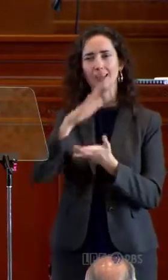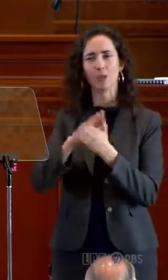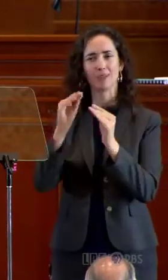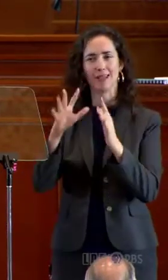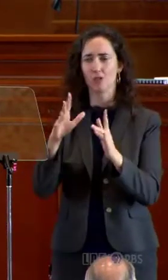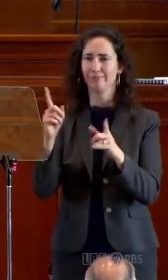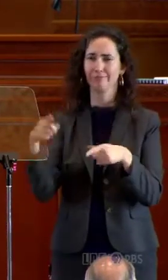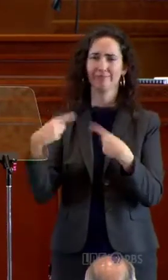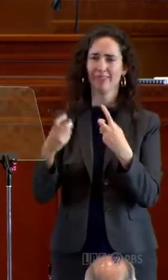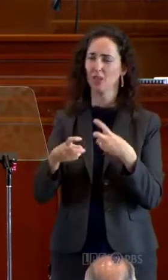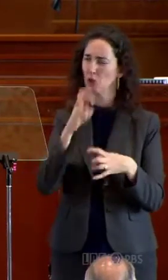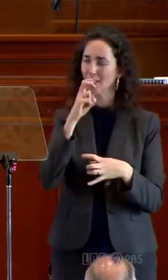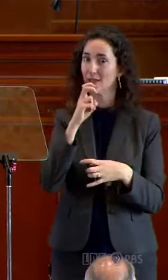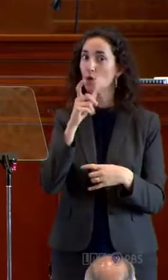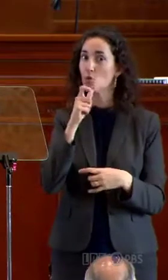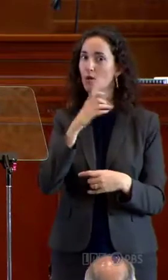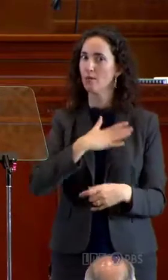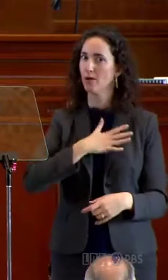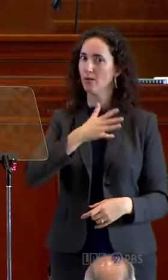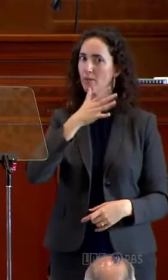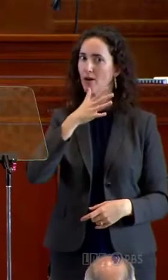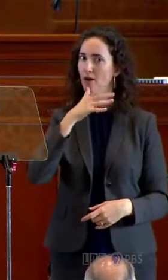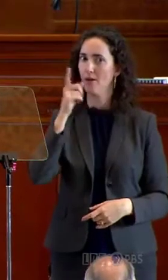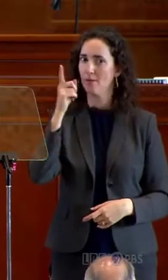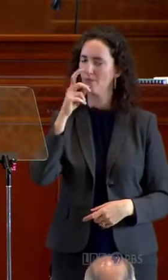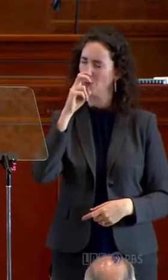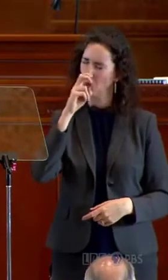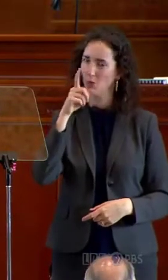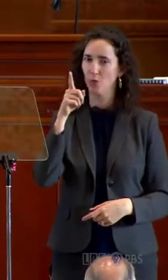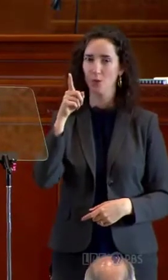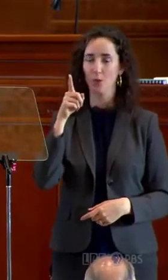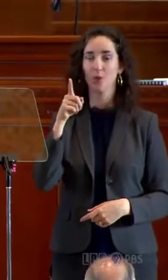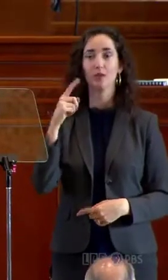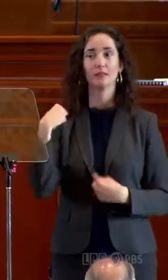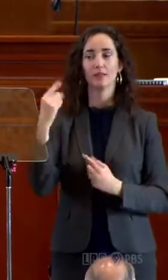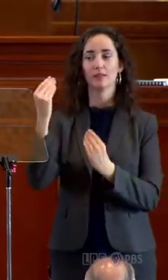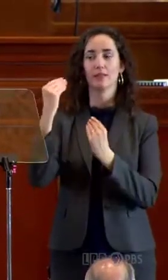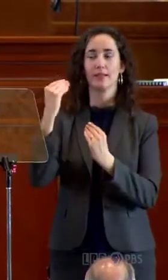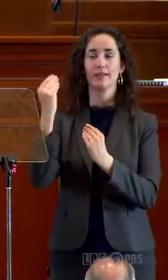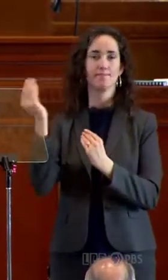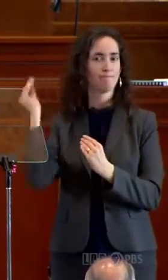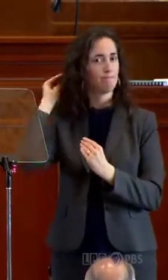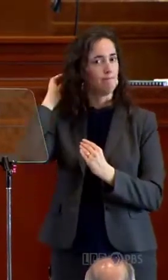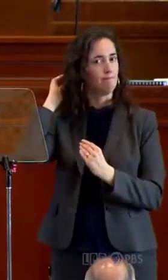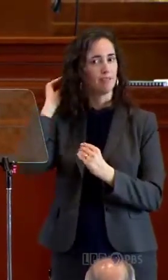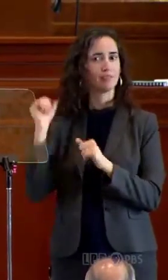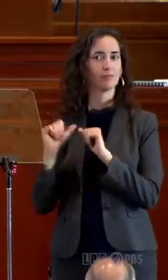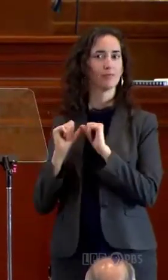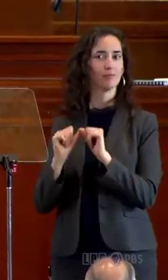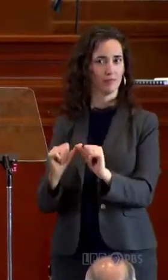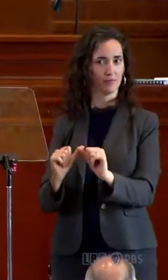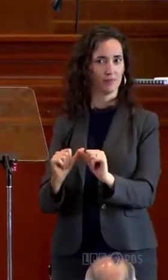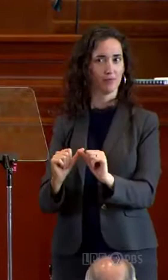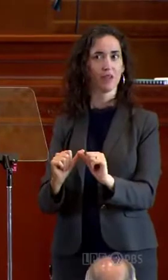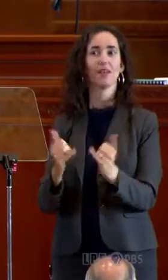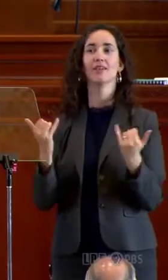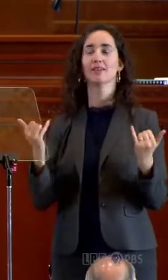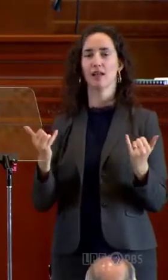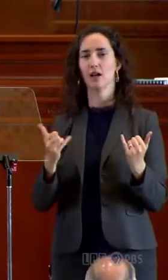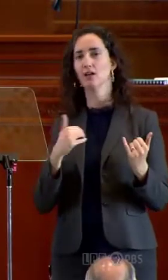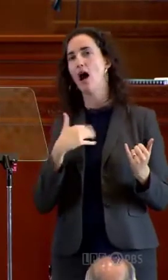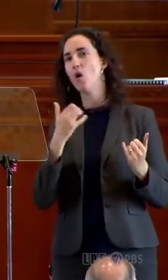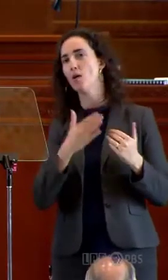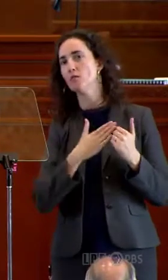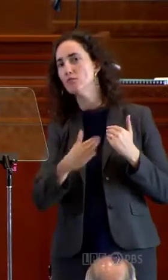was, my mom. And those lessons have stayed with me. And as I contemplate the work that I want